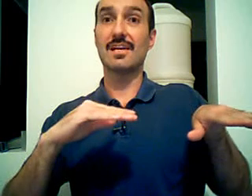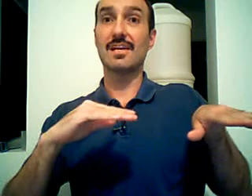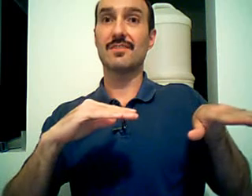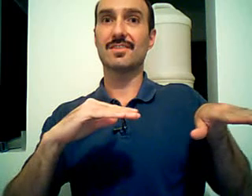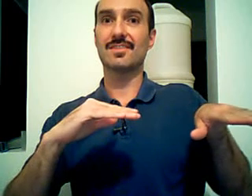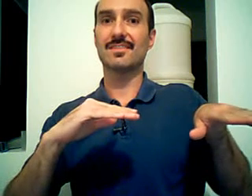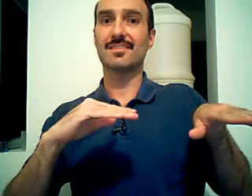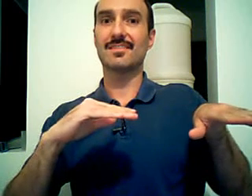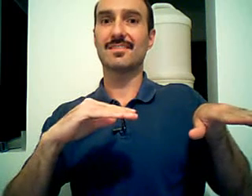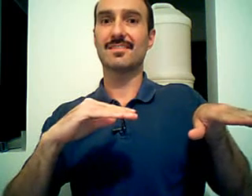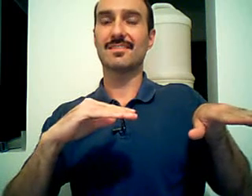left,